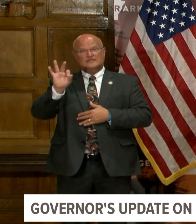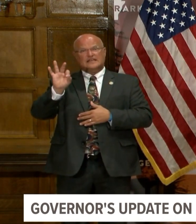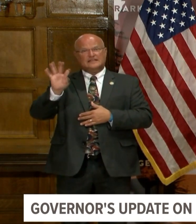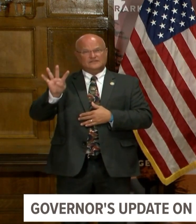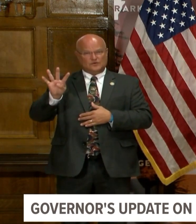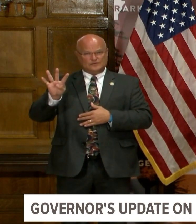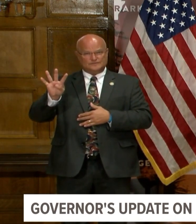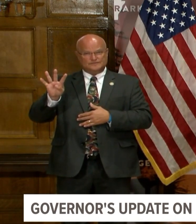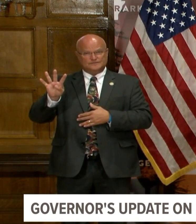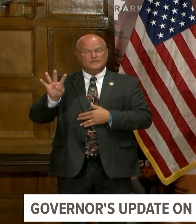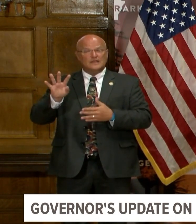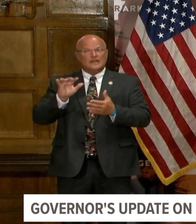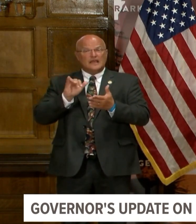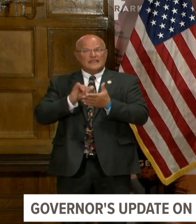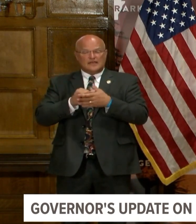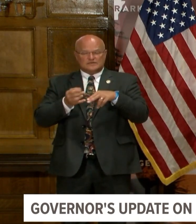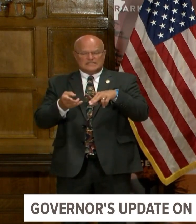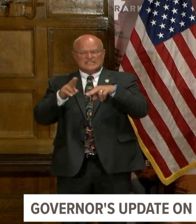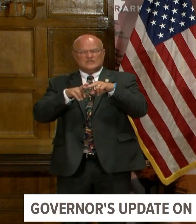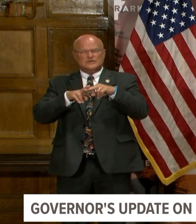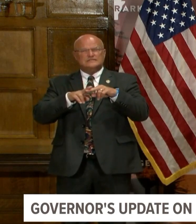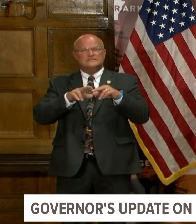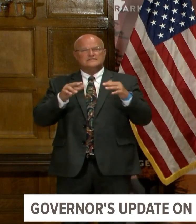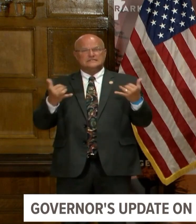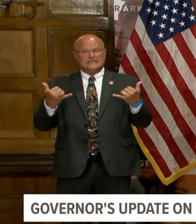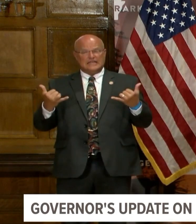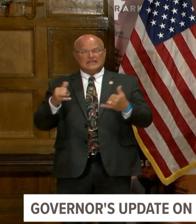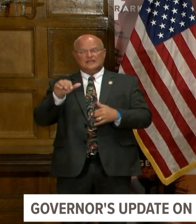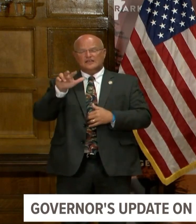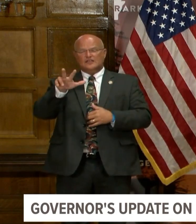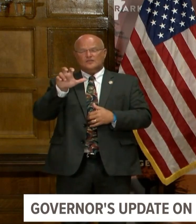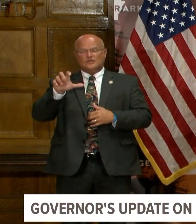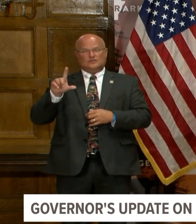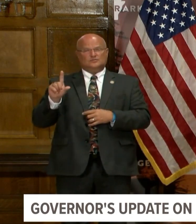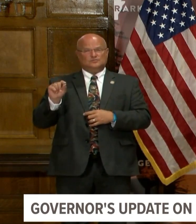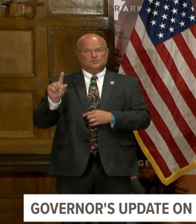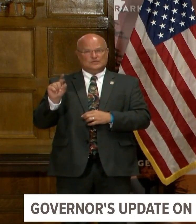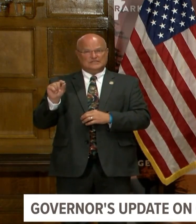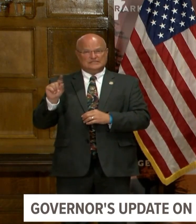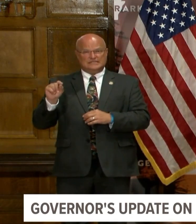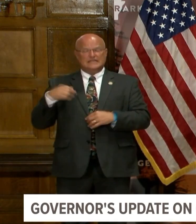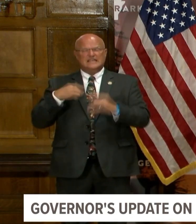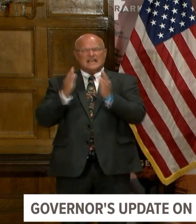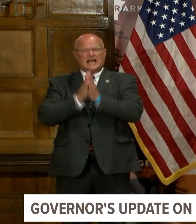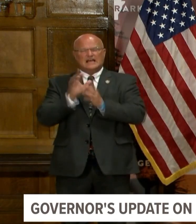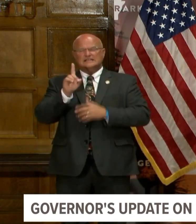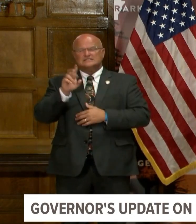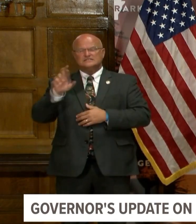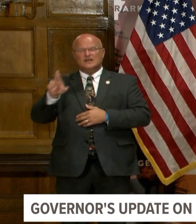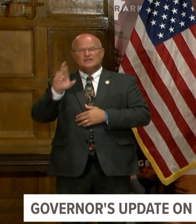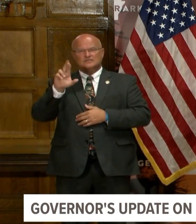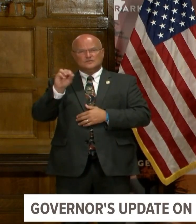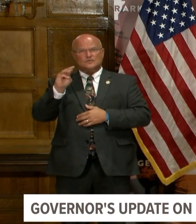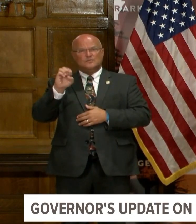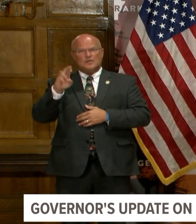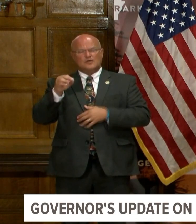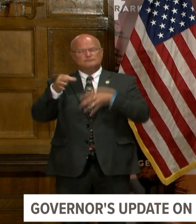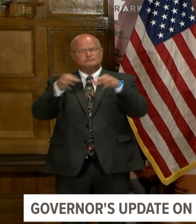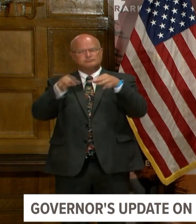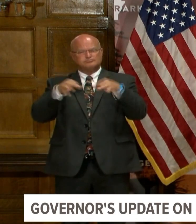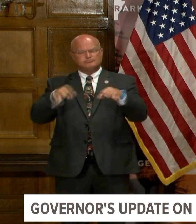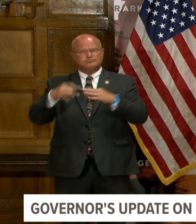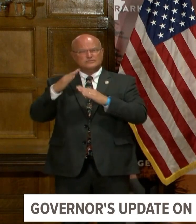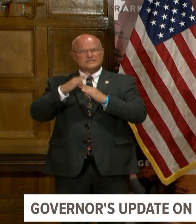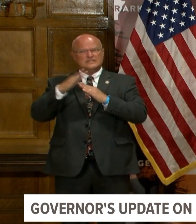56,894. And so that was an increase of 320 cases. I'll ask Dr. Romero to go through the